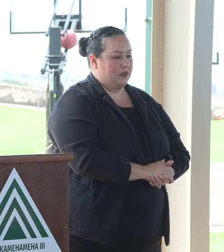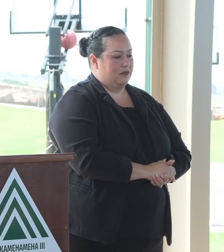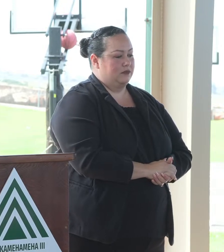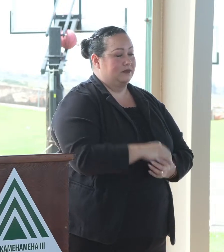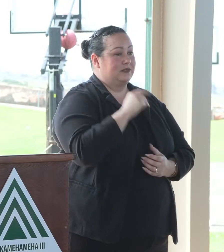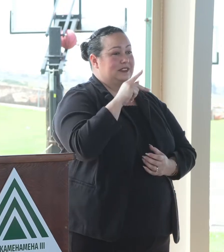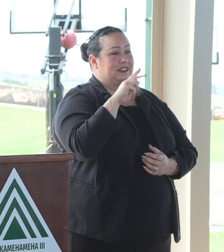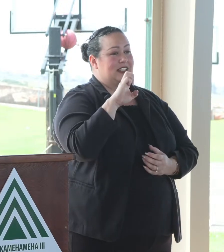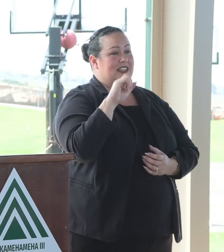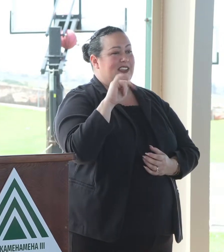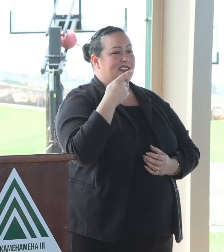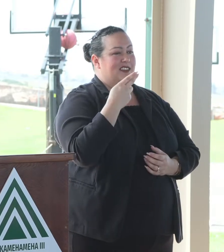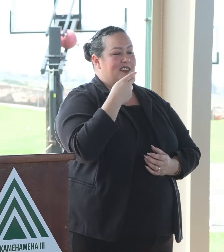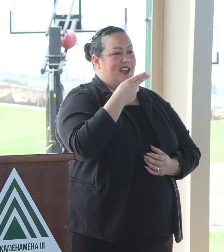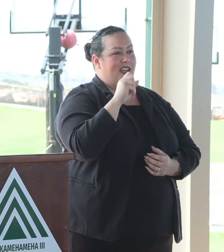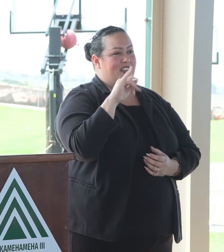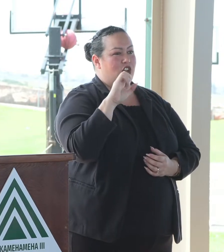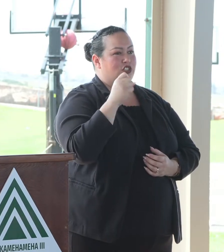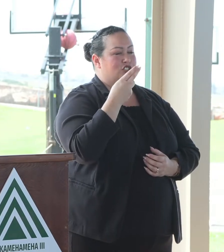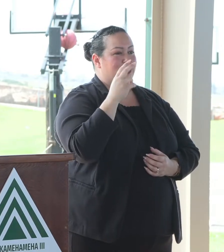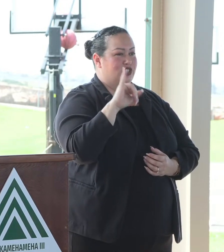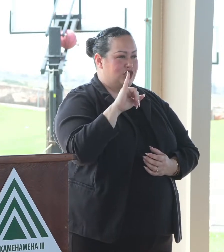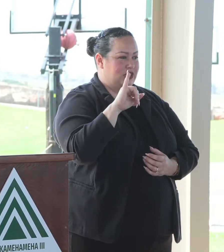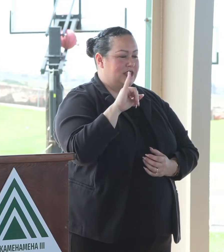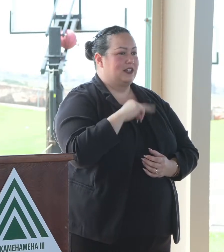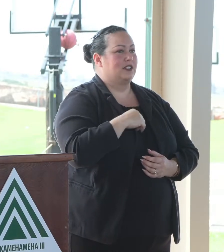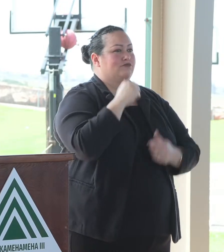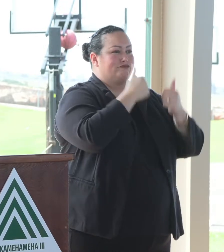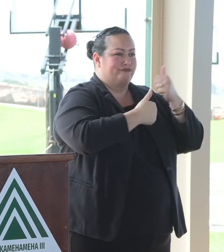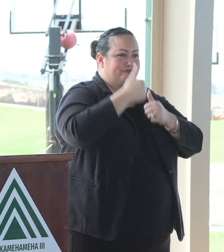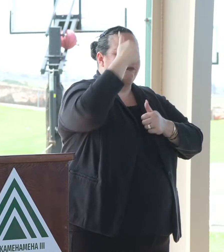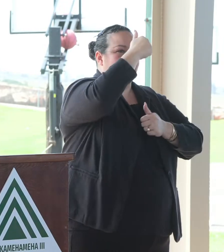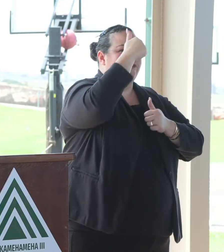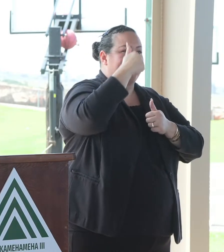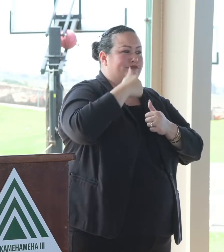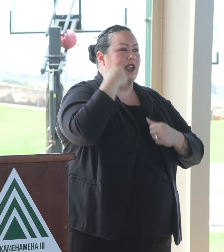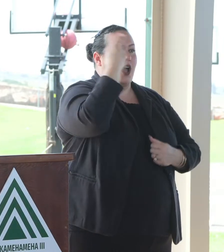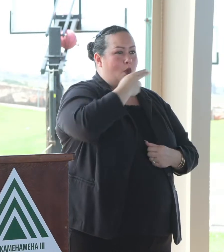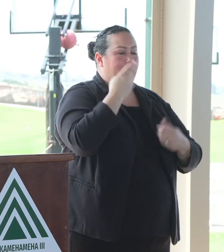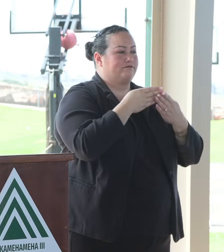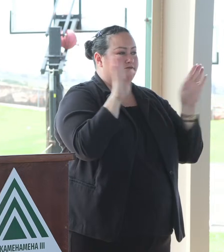Keith Hayashi, Superintendent of Hawaii Public Schools.